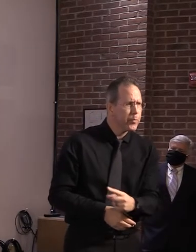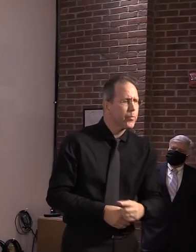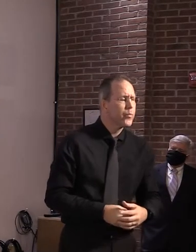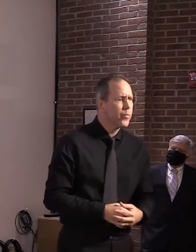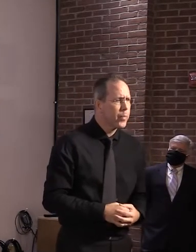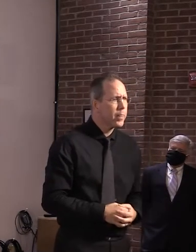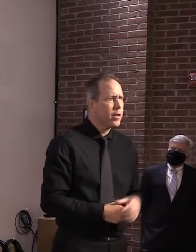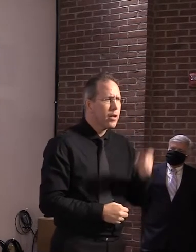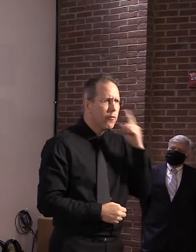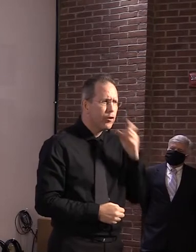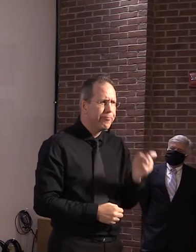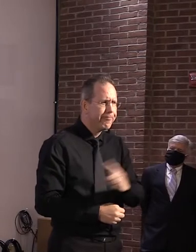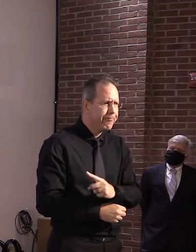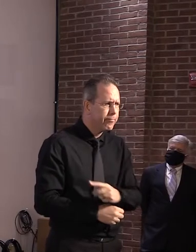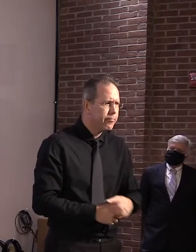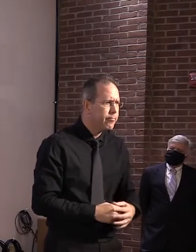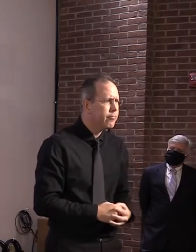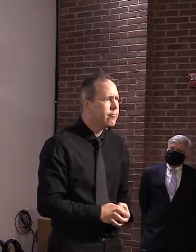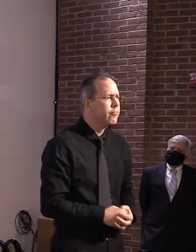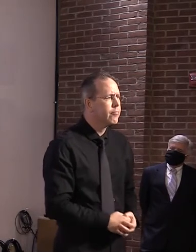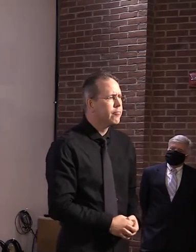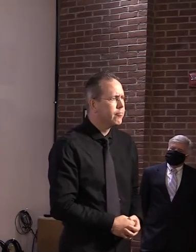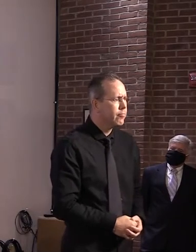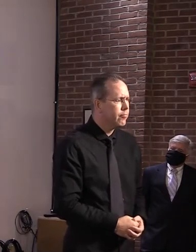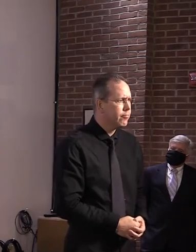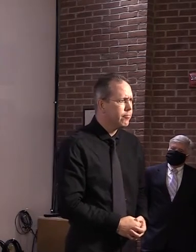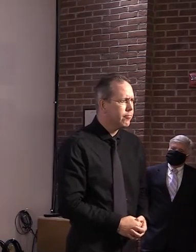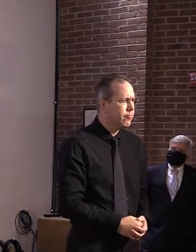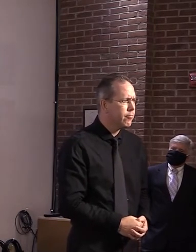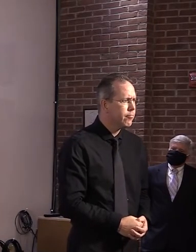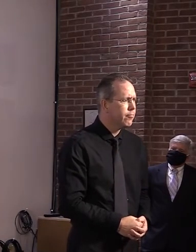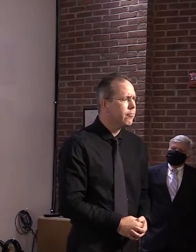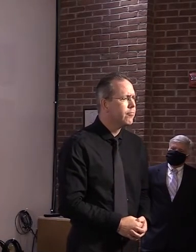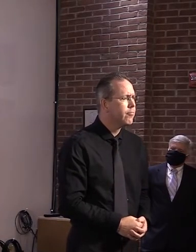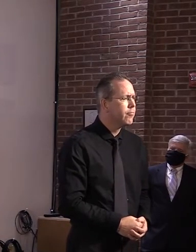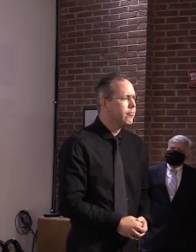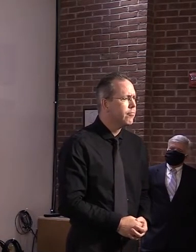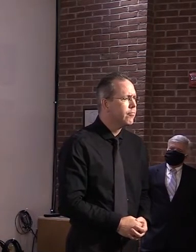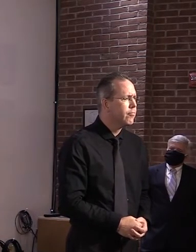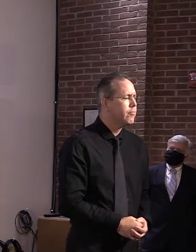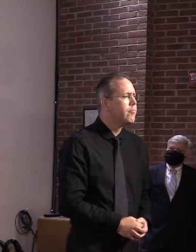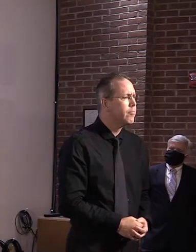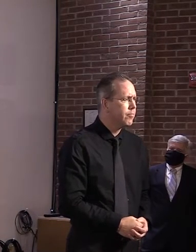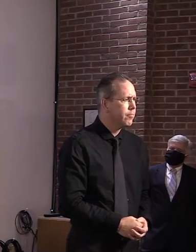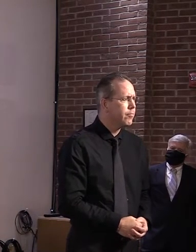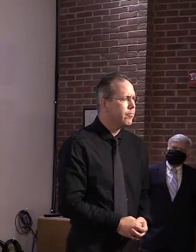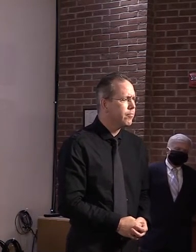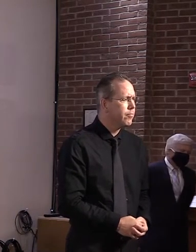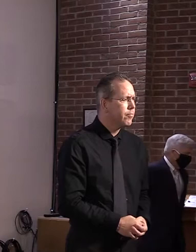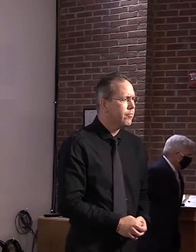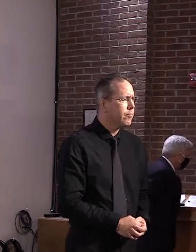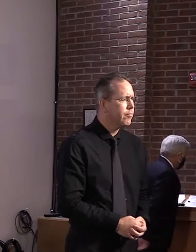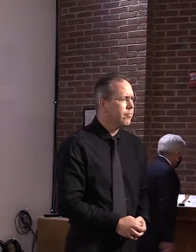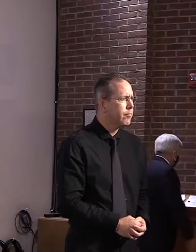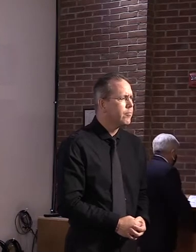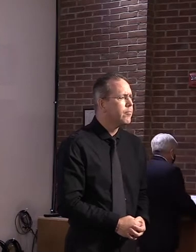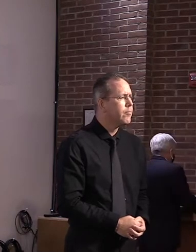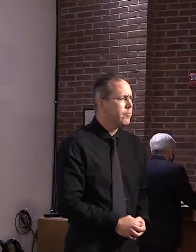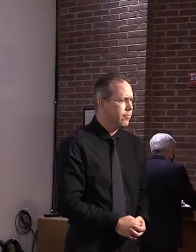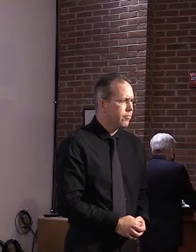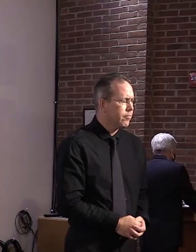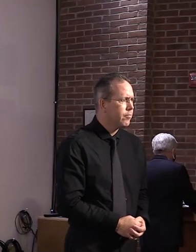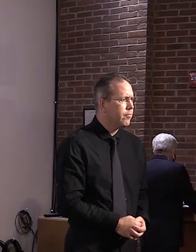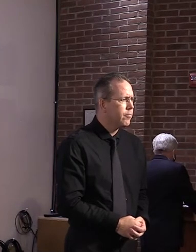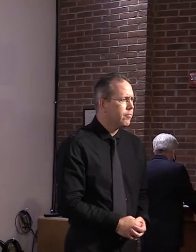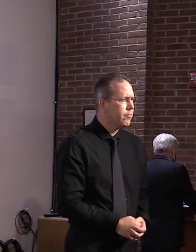was in the prison in Newport who was on suicide watch, and they